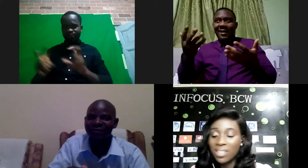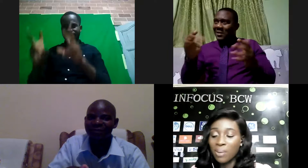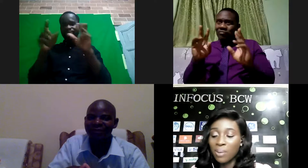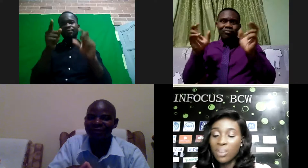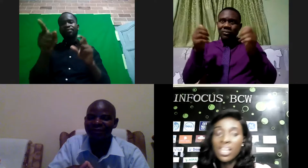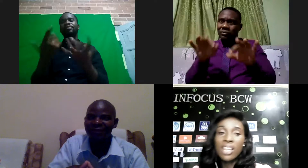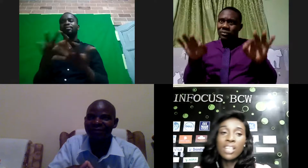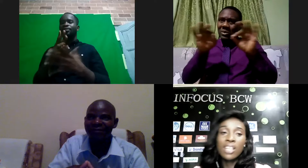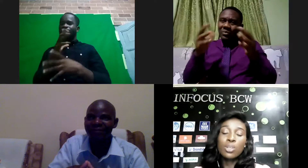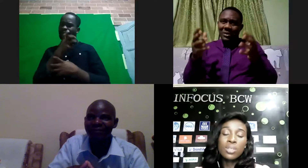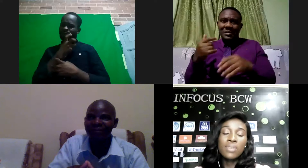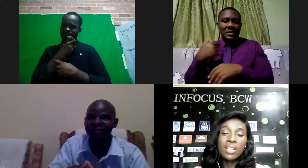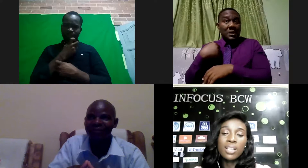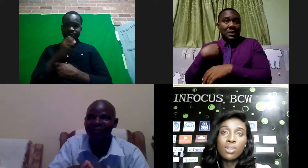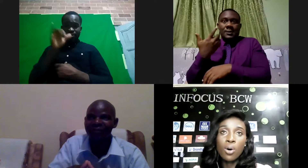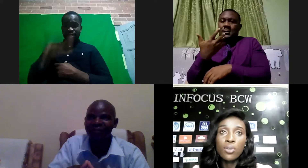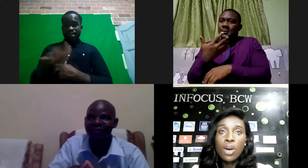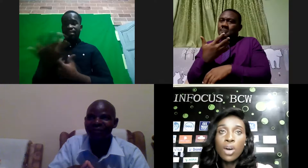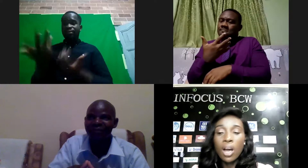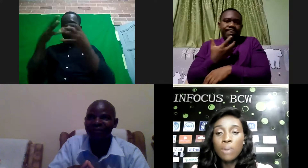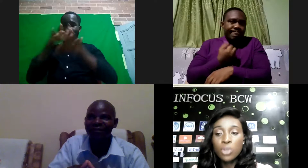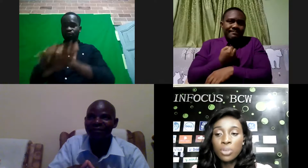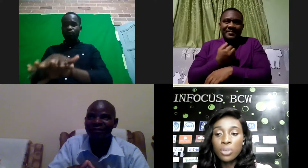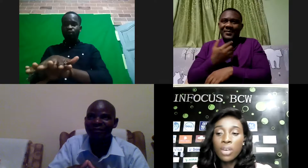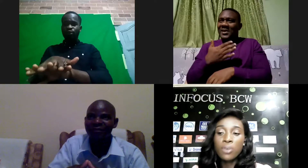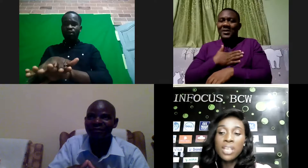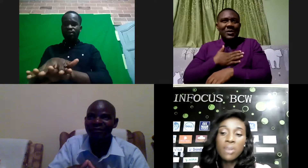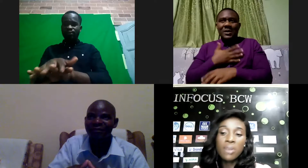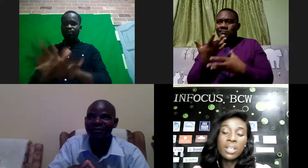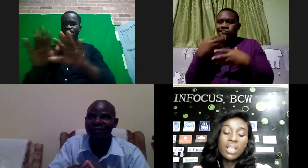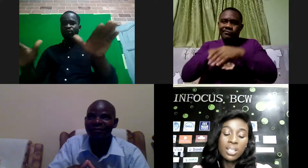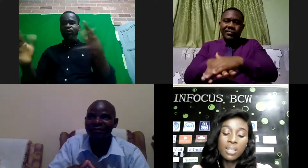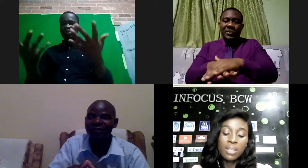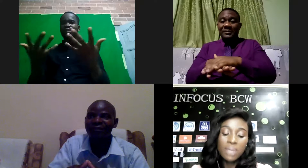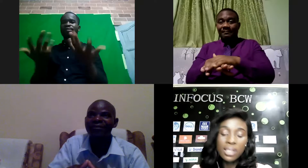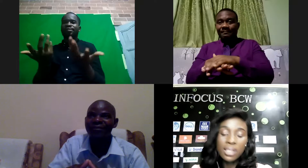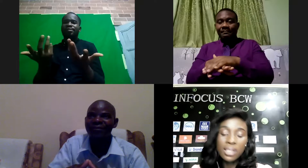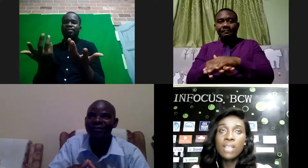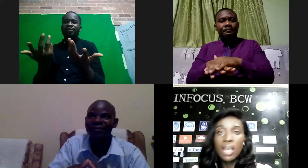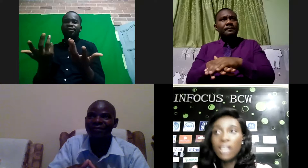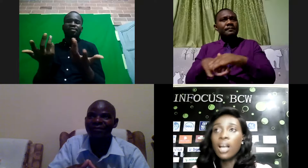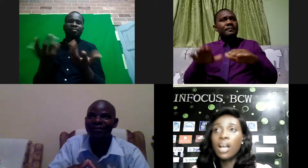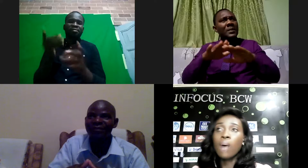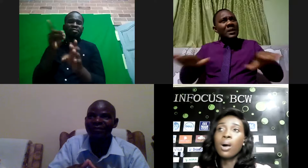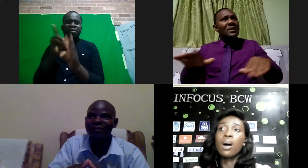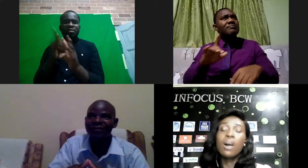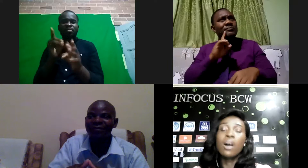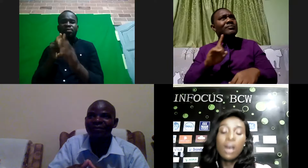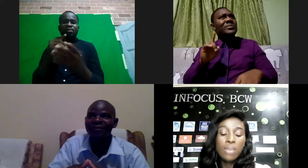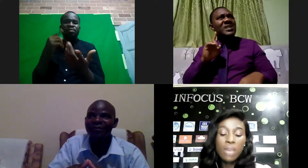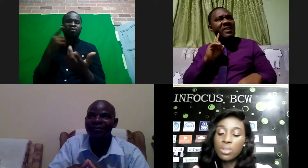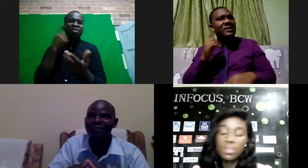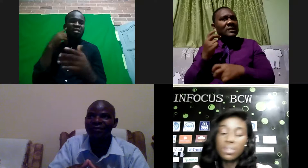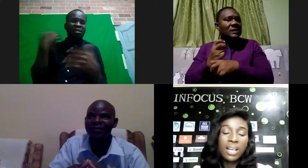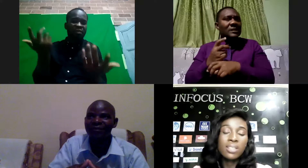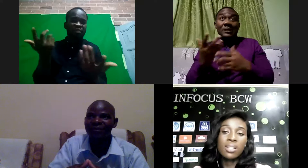passionate about the inclusiveness of children of hearing disabilities in our